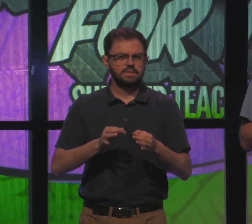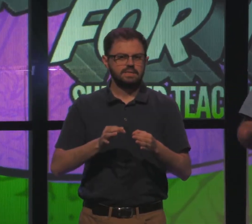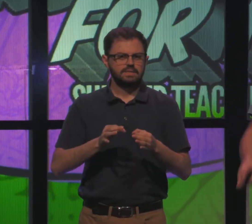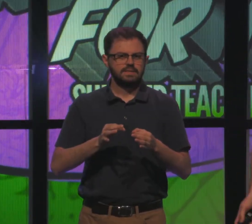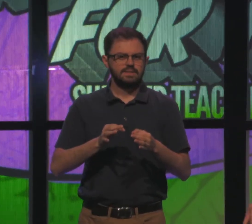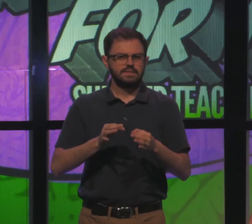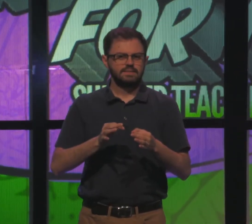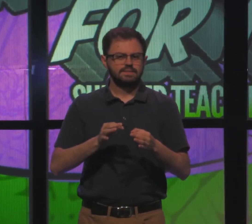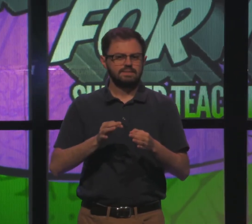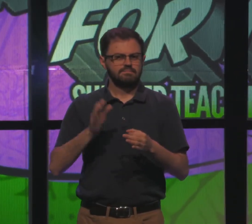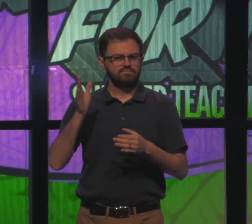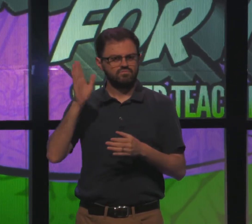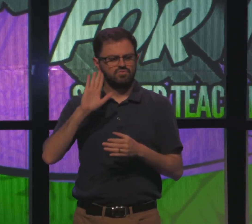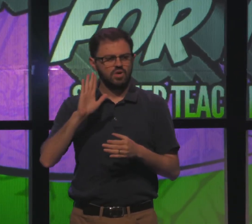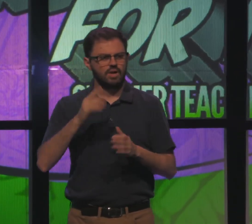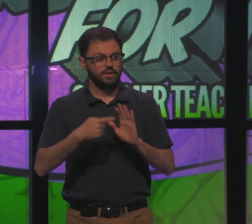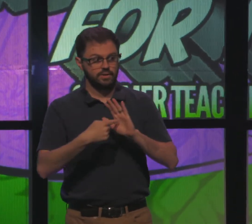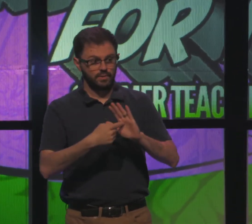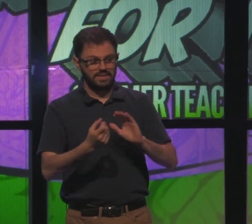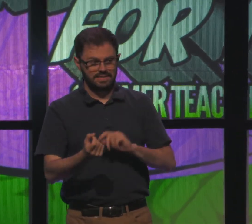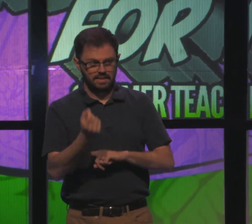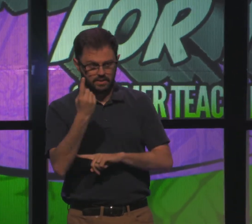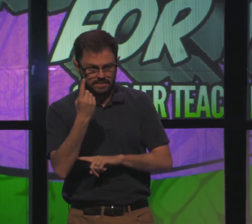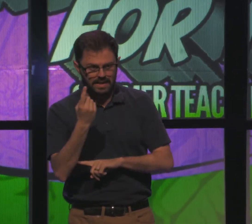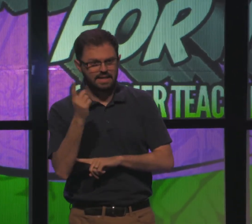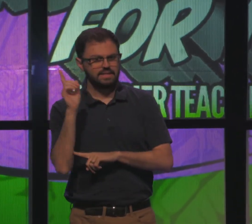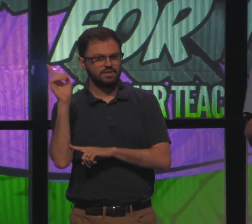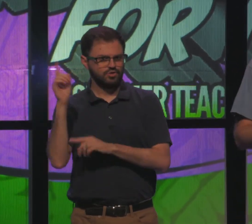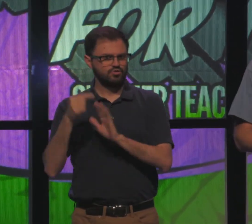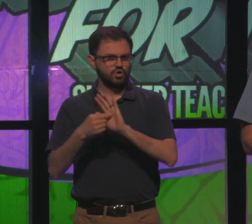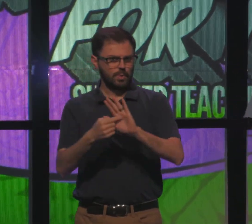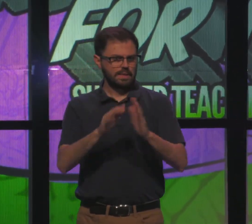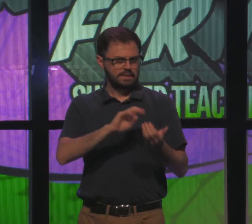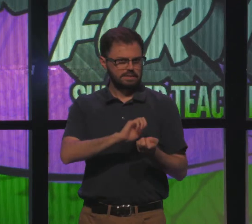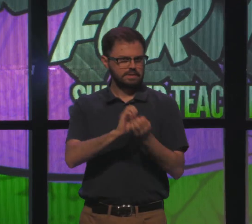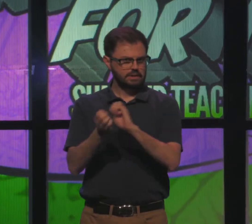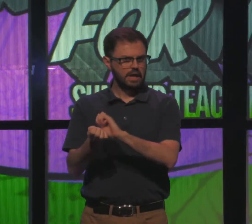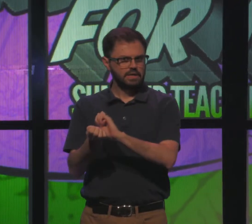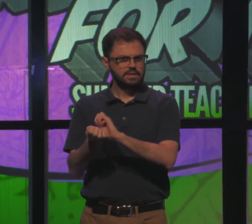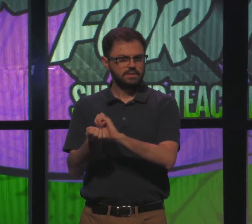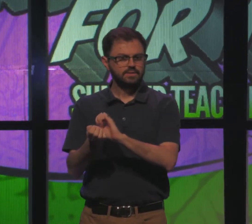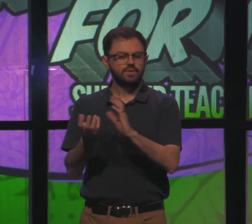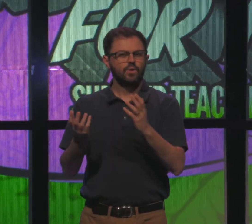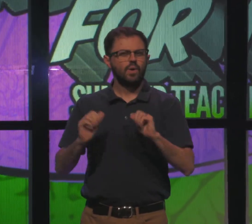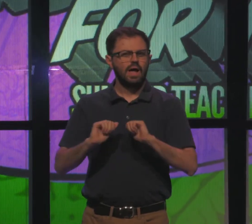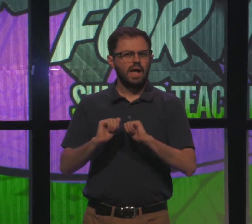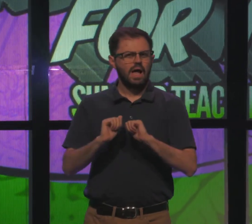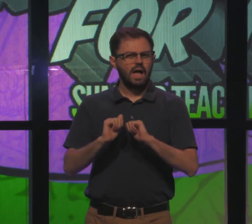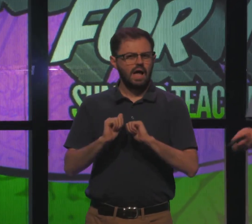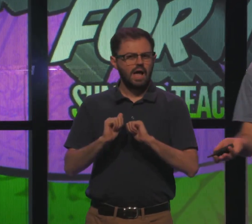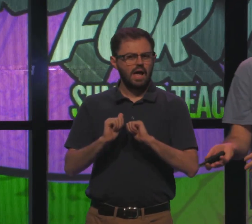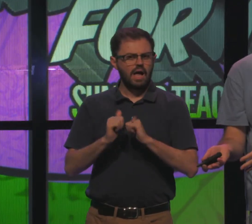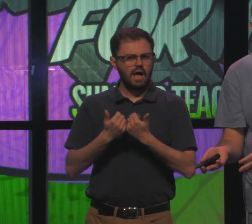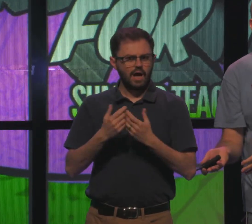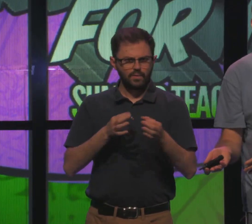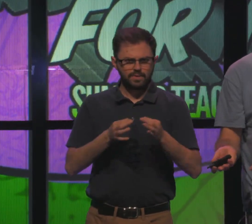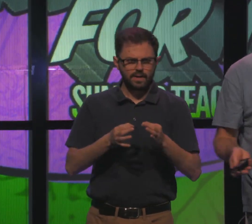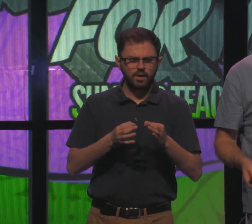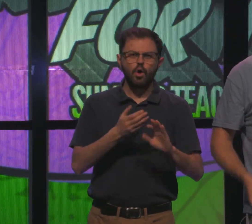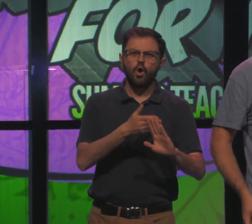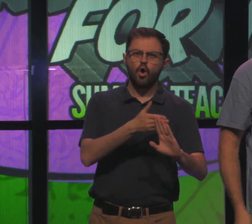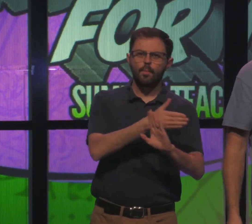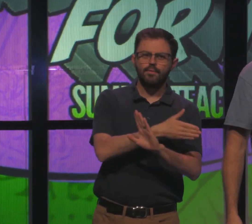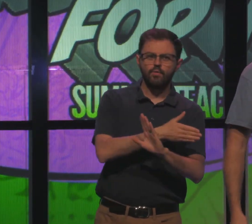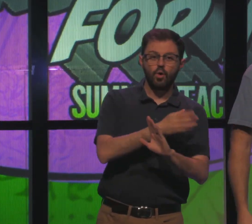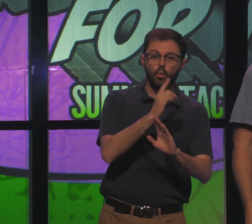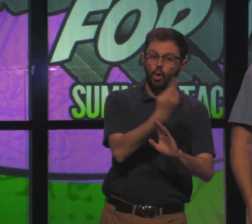an evolution, right? How do we explain the fact that we used to eat vegetables only and now we eat plants? Well,